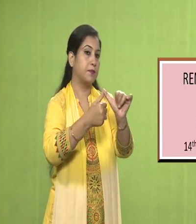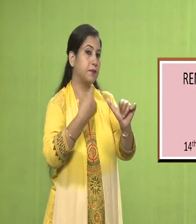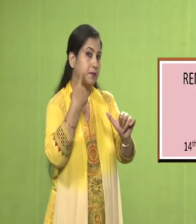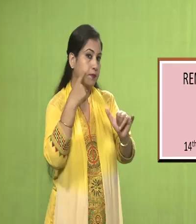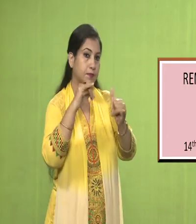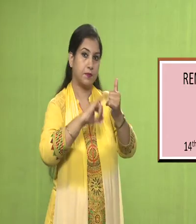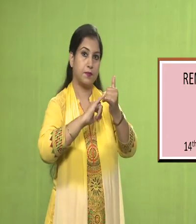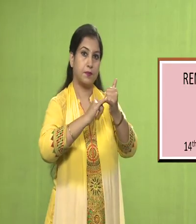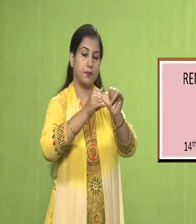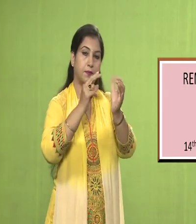period.